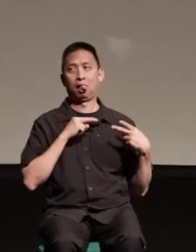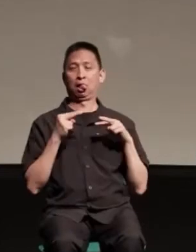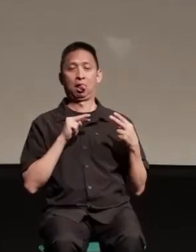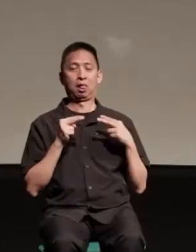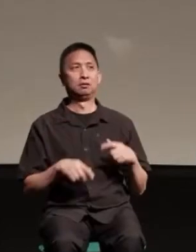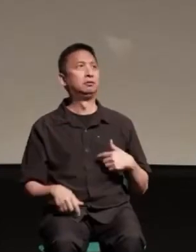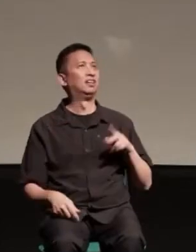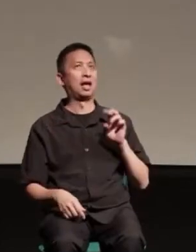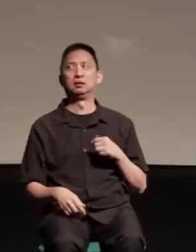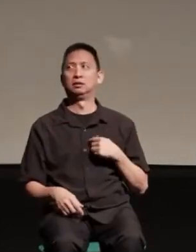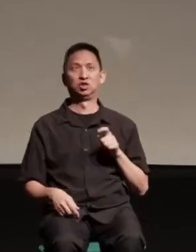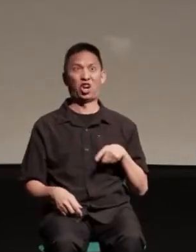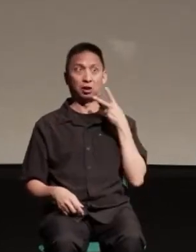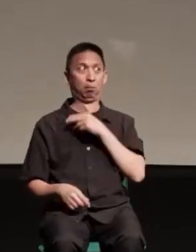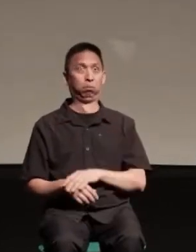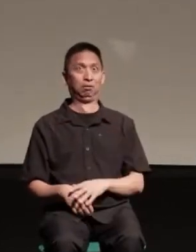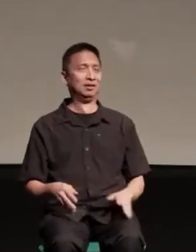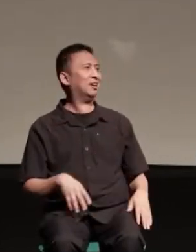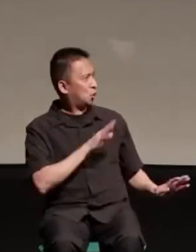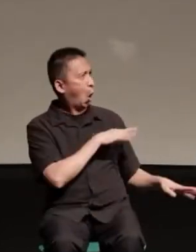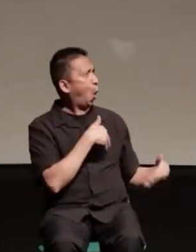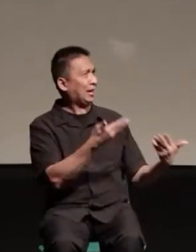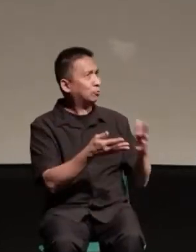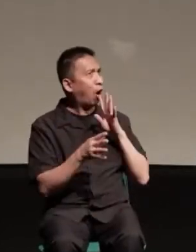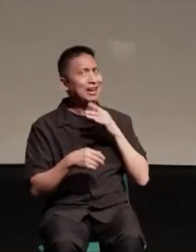Should I stop? No, keep going.